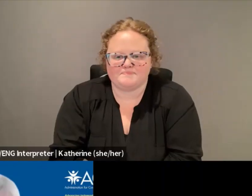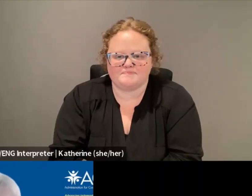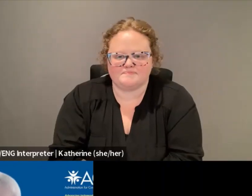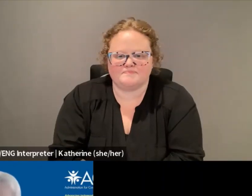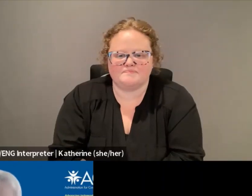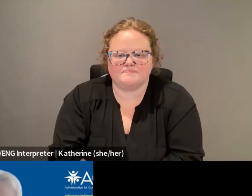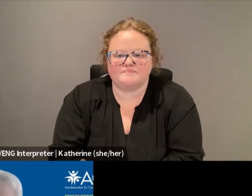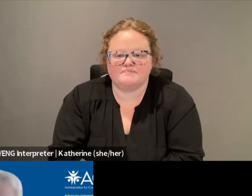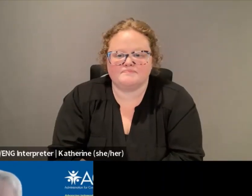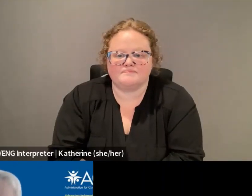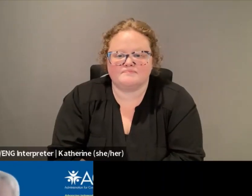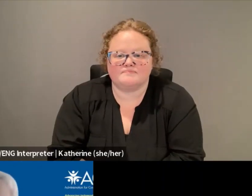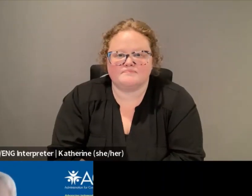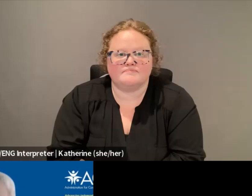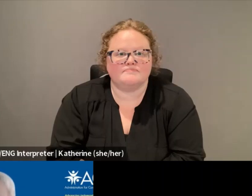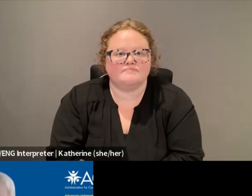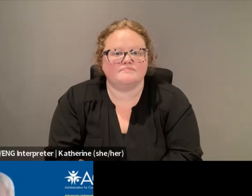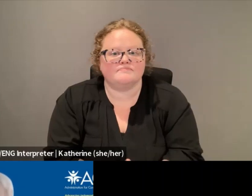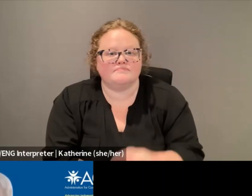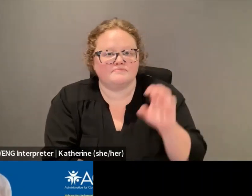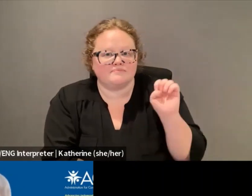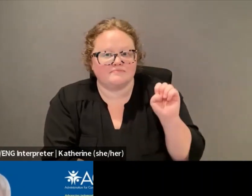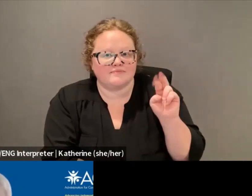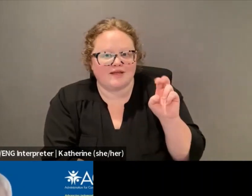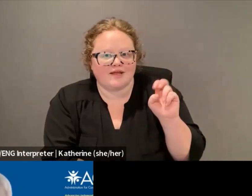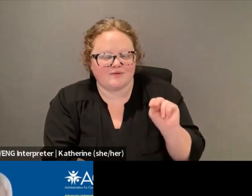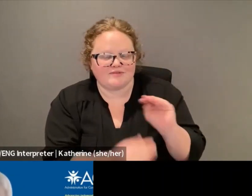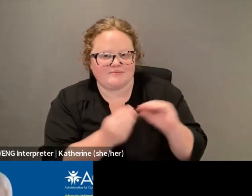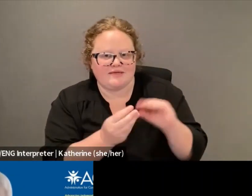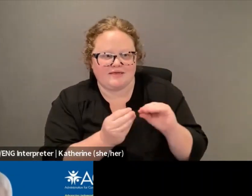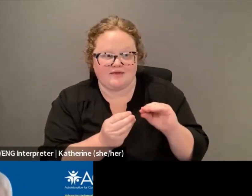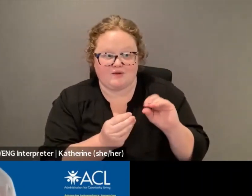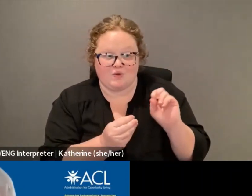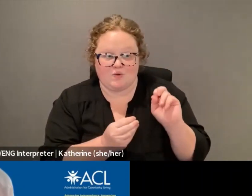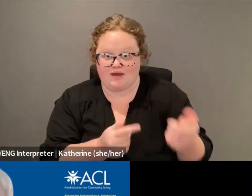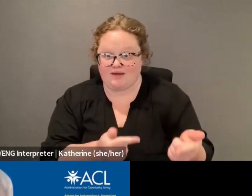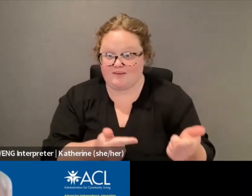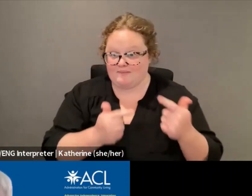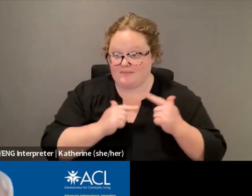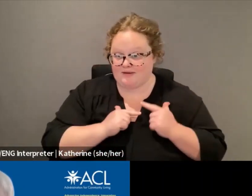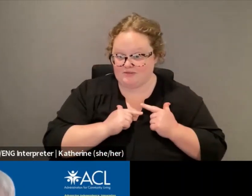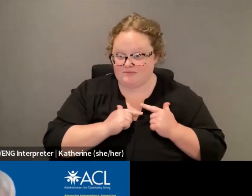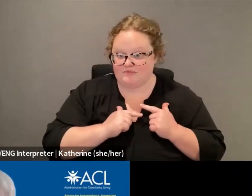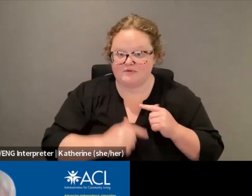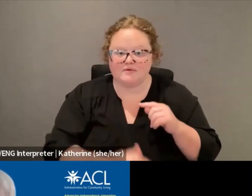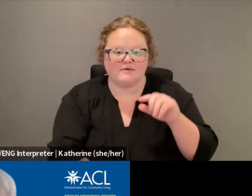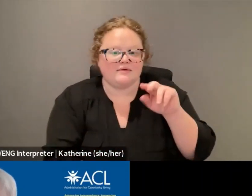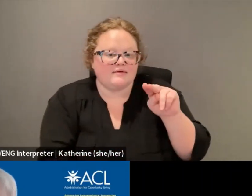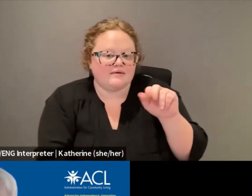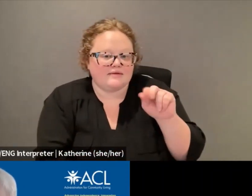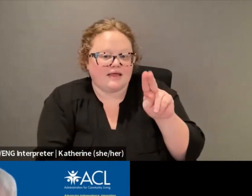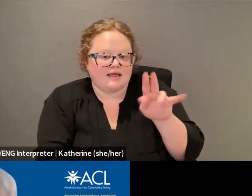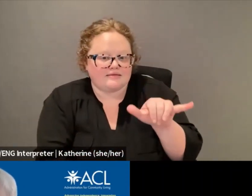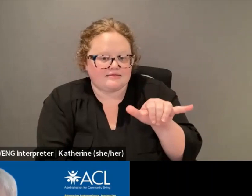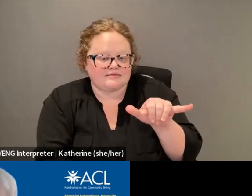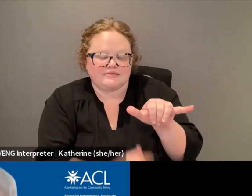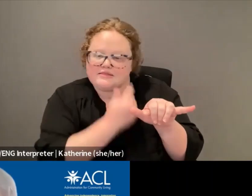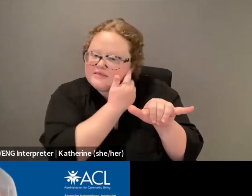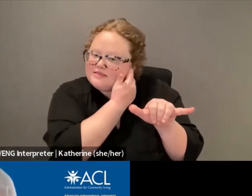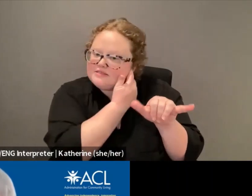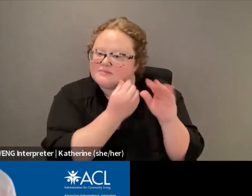All right, I think that sends it back over to Nancy to take the next Great. few. There were some questions in the